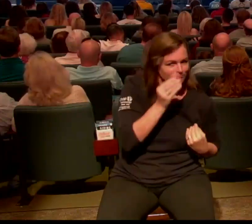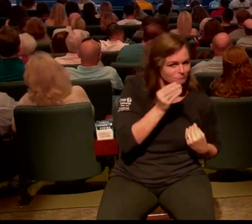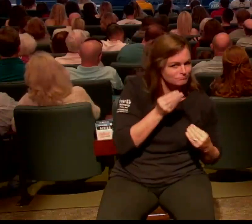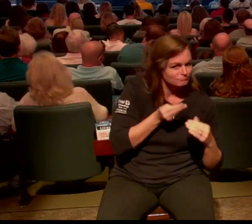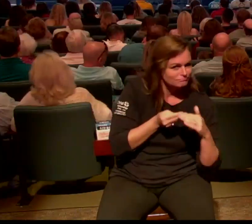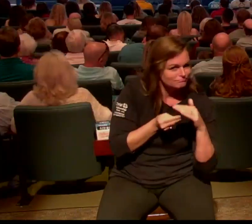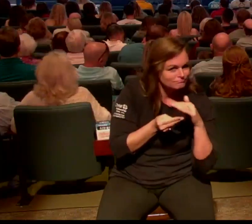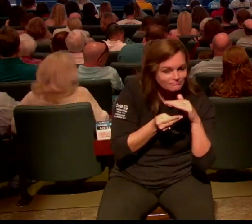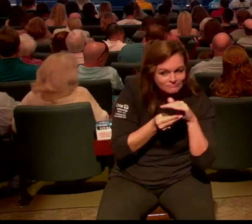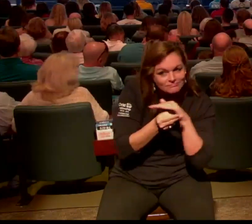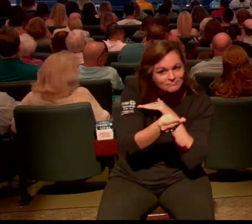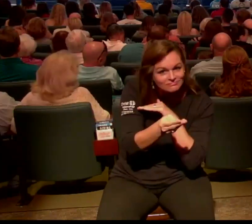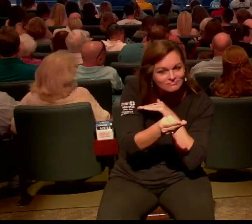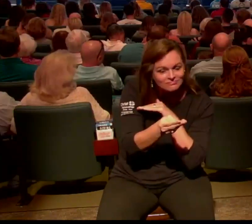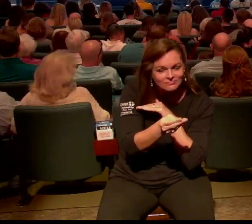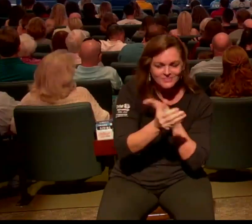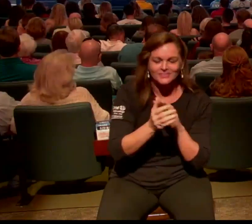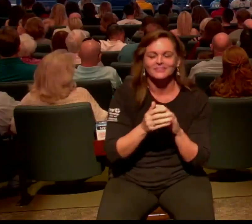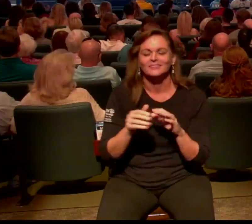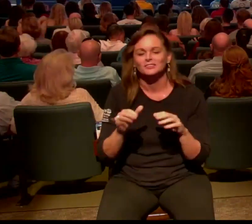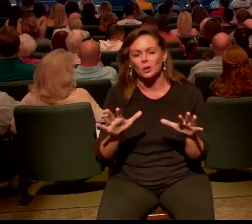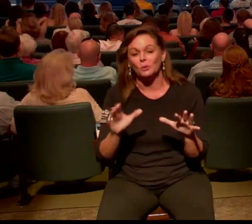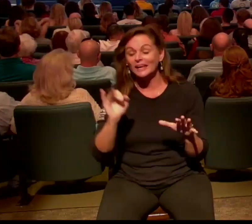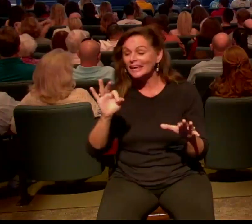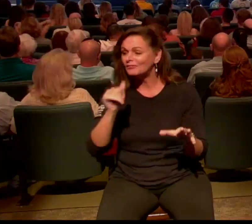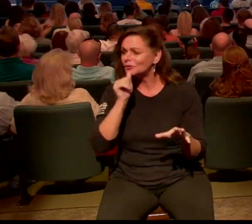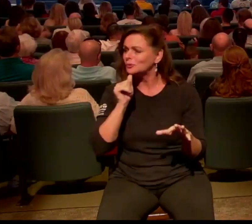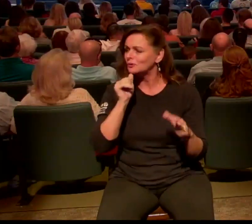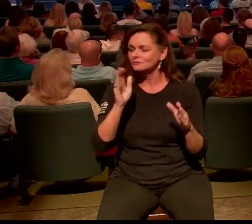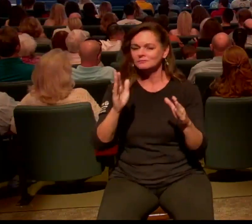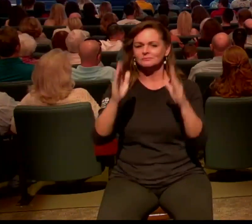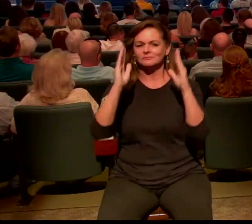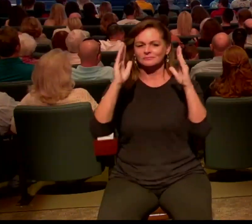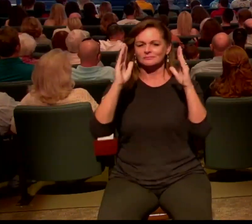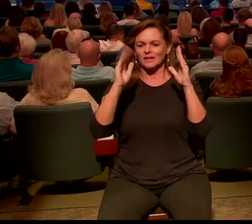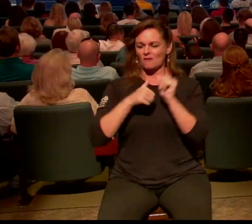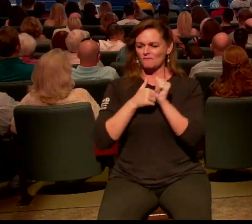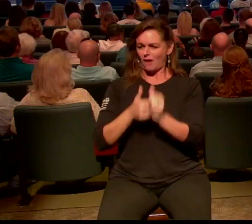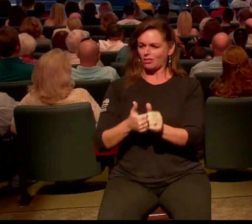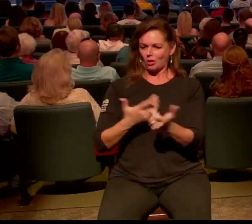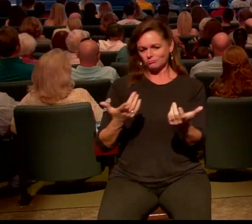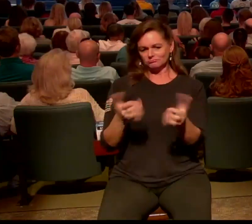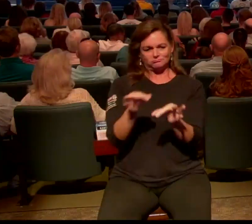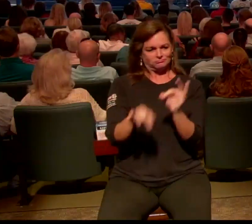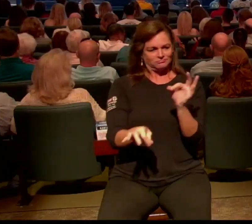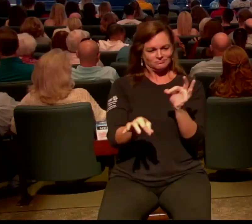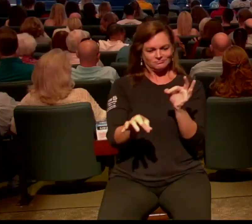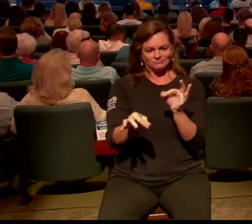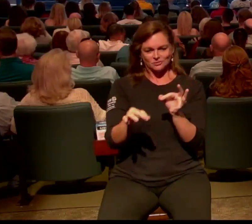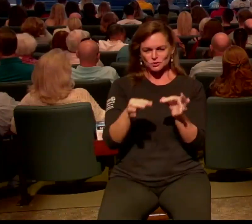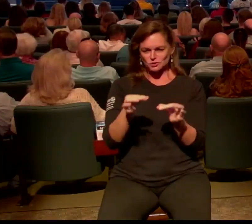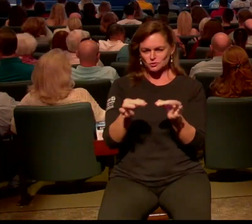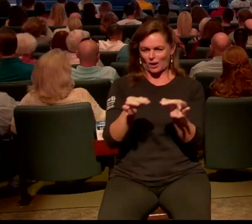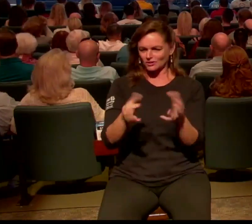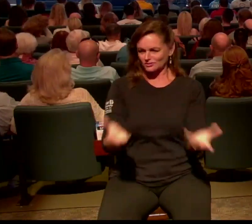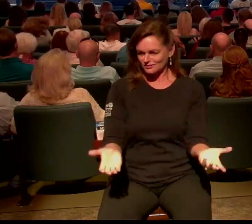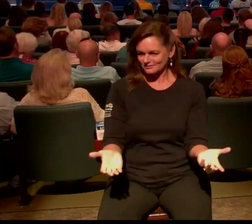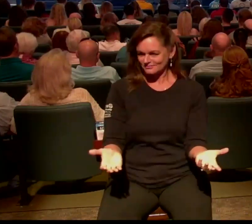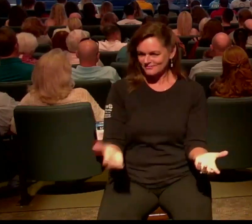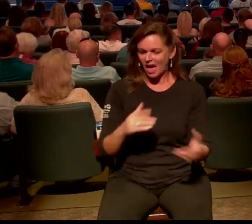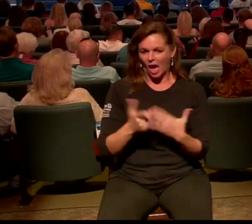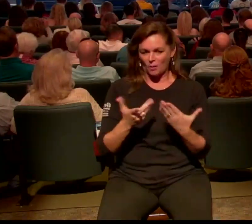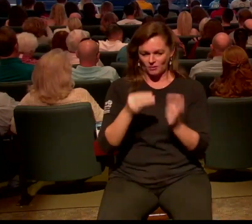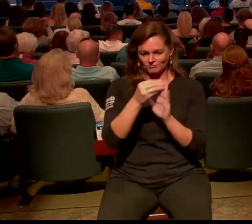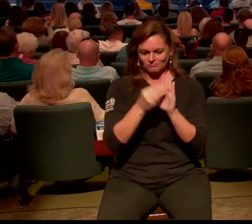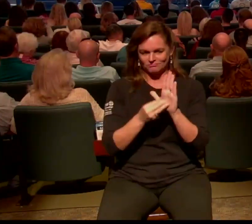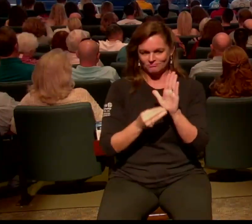can improve your year if you'll just basically kind of follow this simple instruction, okay? And let me tell you the good news, let me